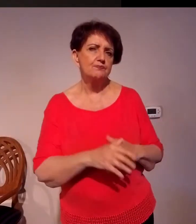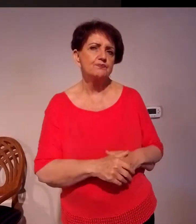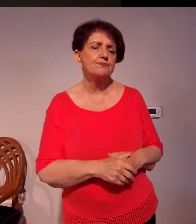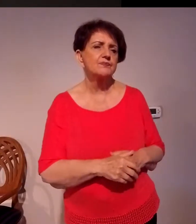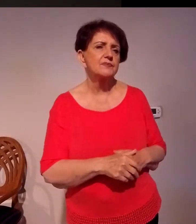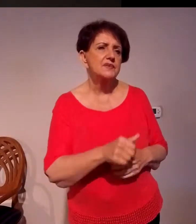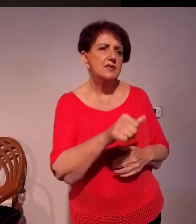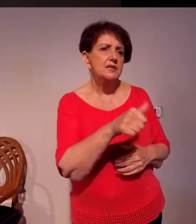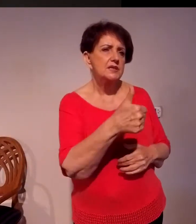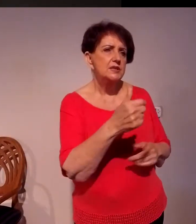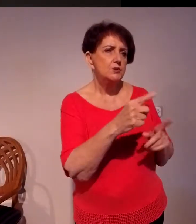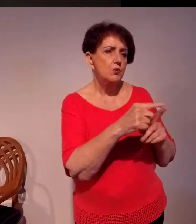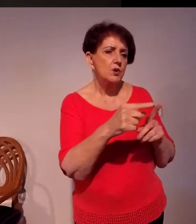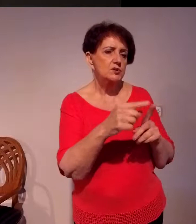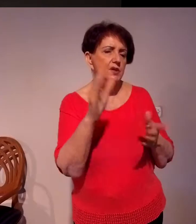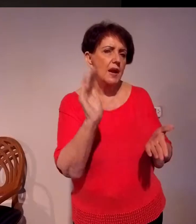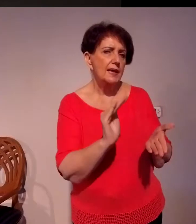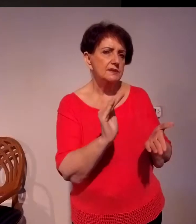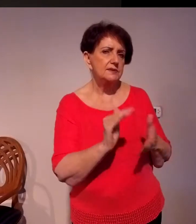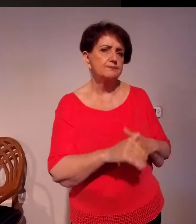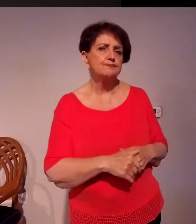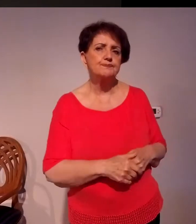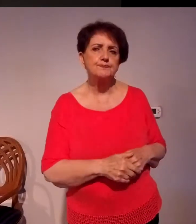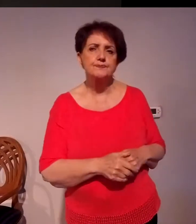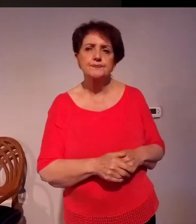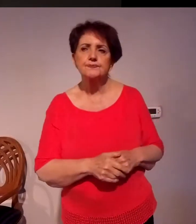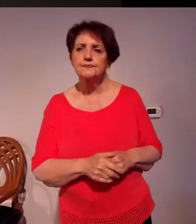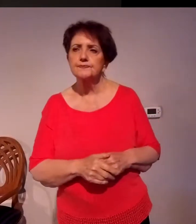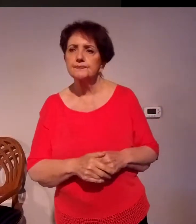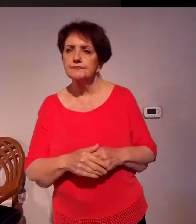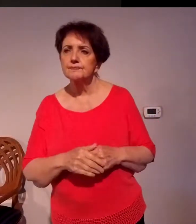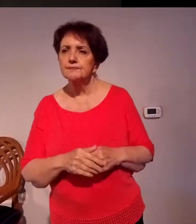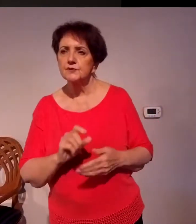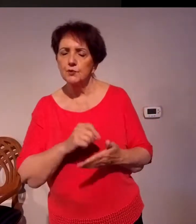10 words or less. Please write it on your card.